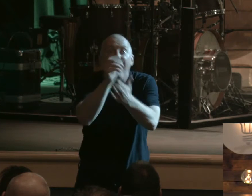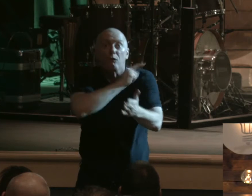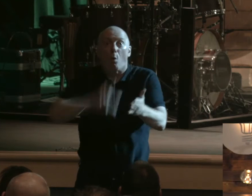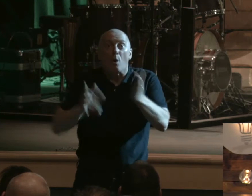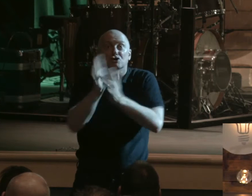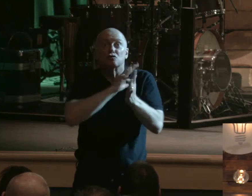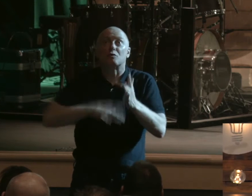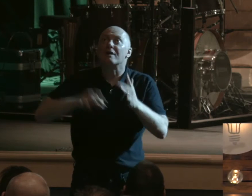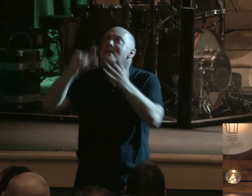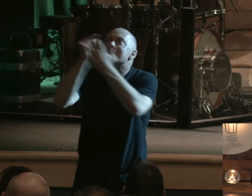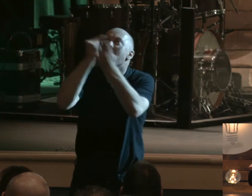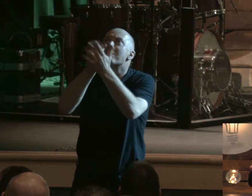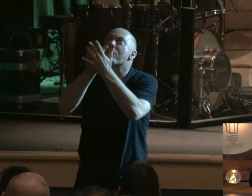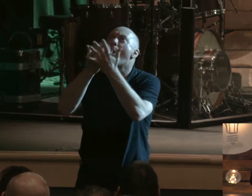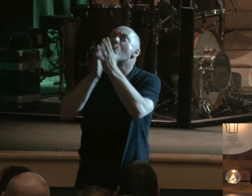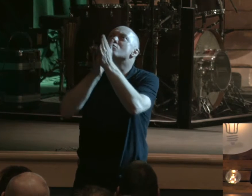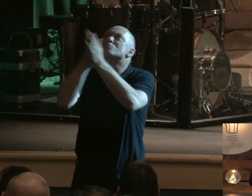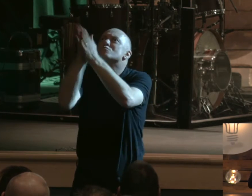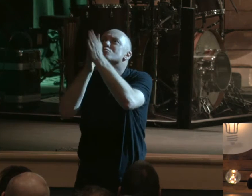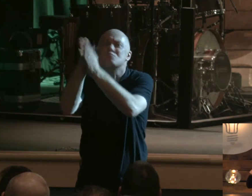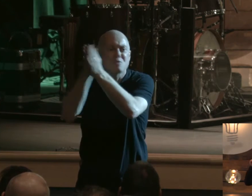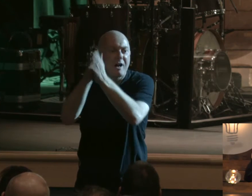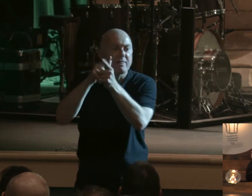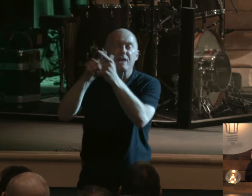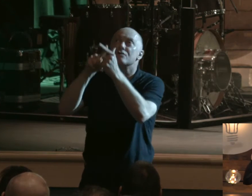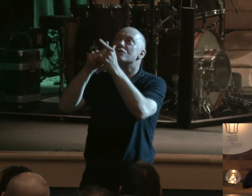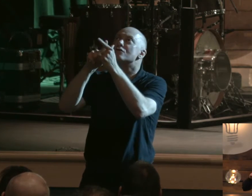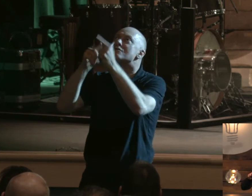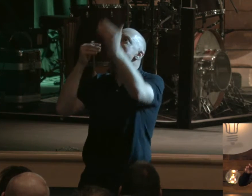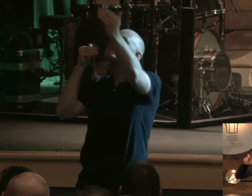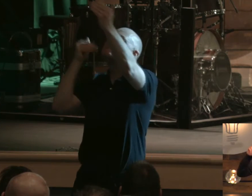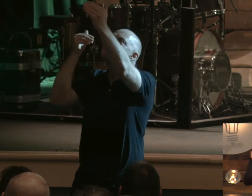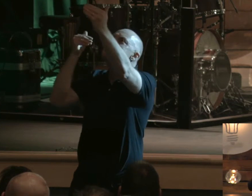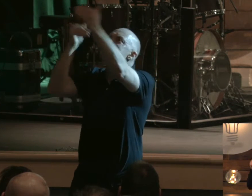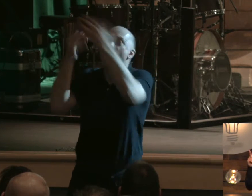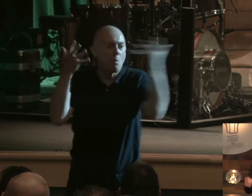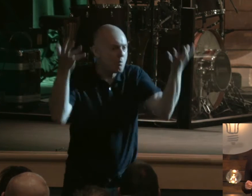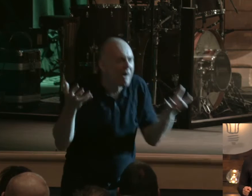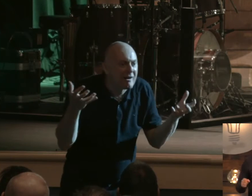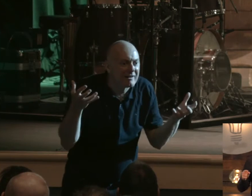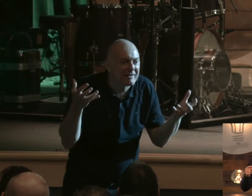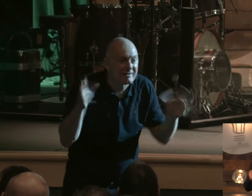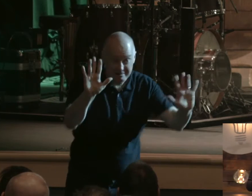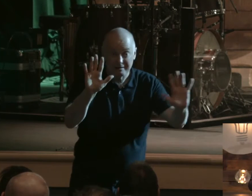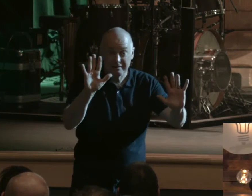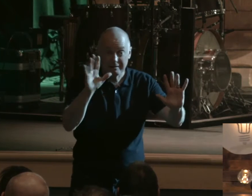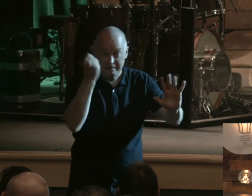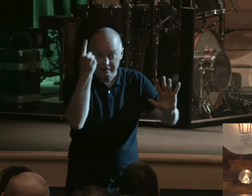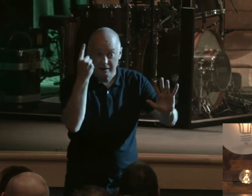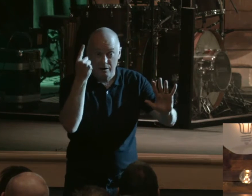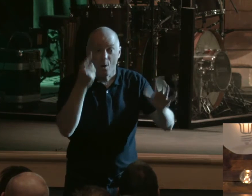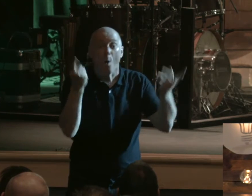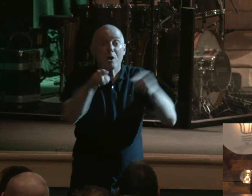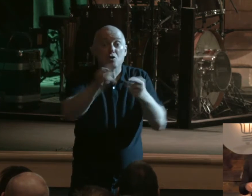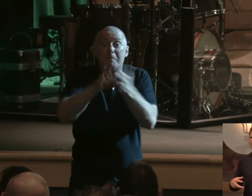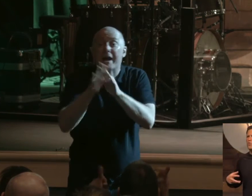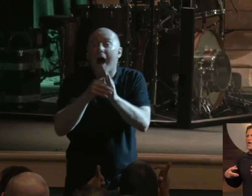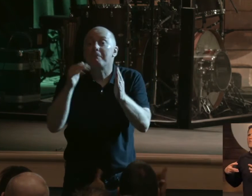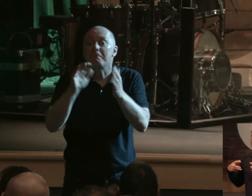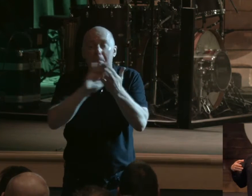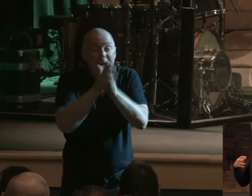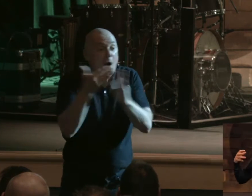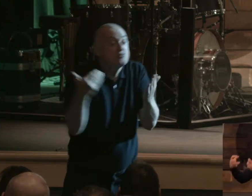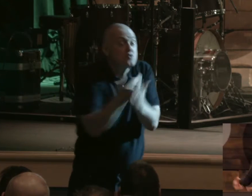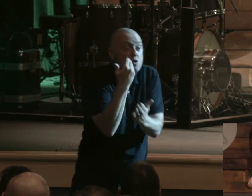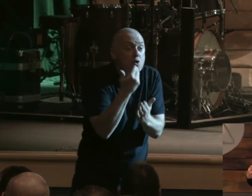Jesus Christ, we move towards Him. See, one of the realities of being made new is